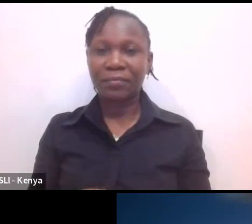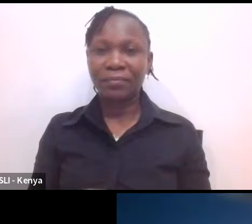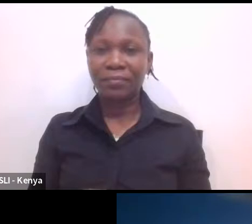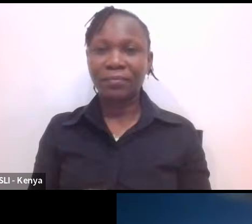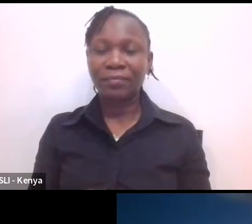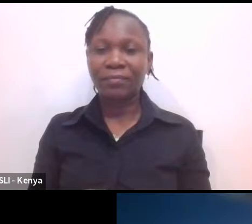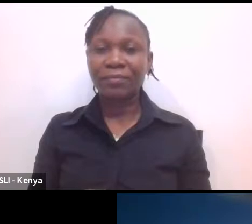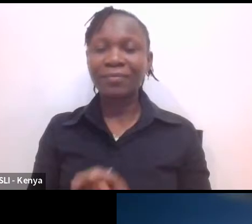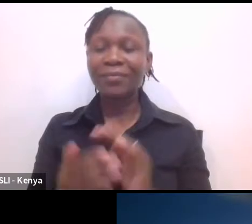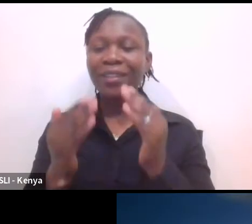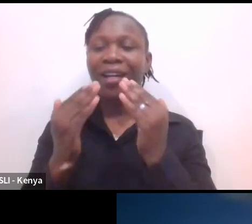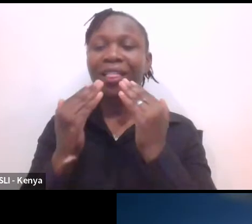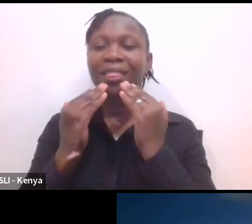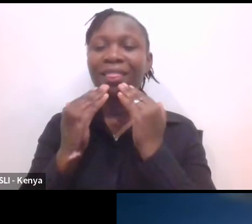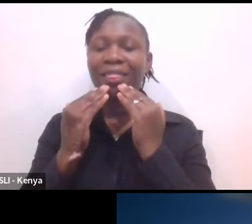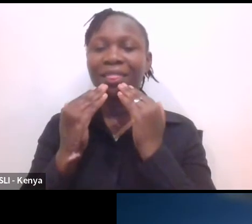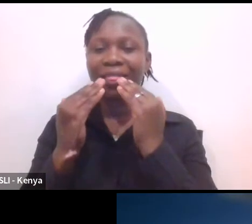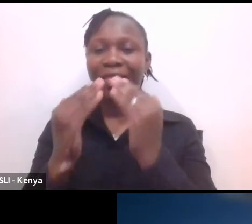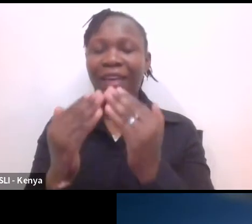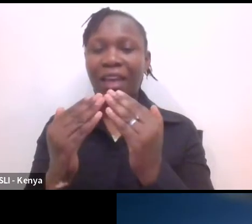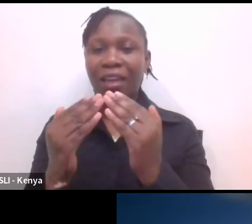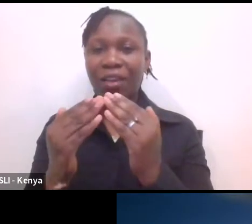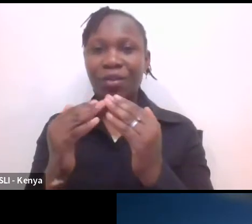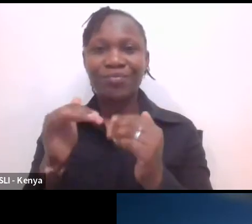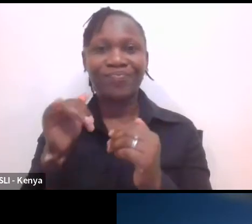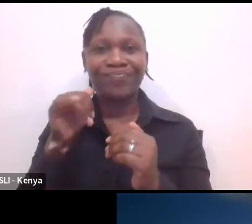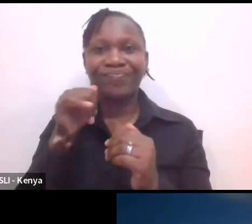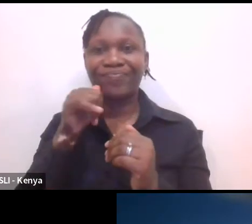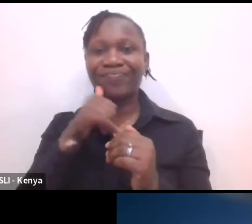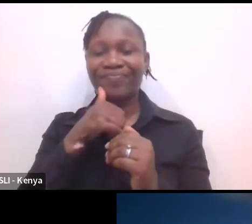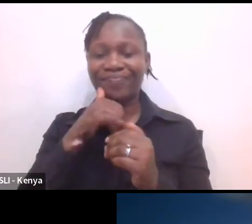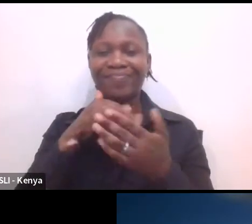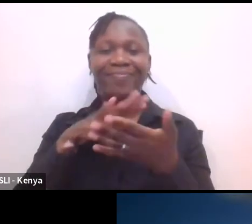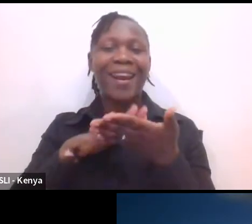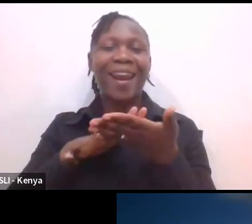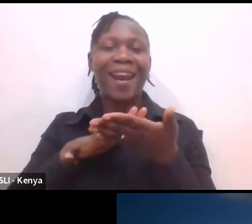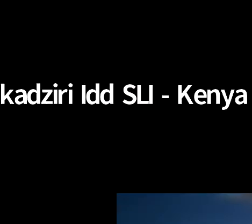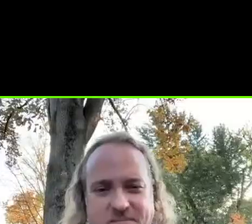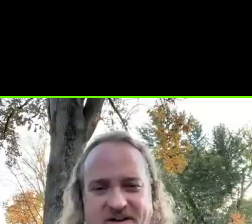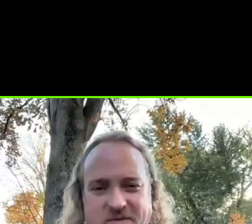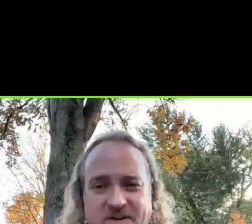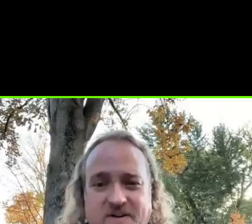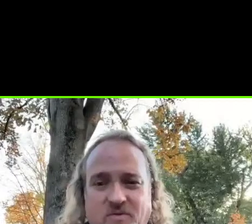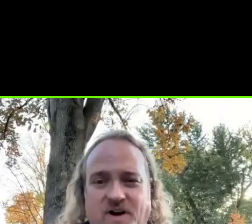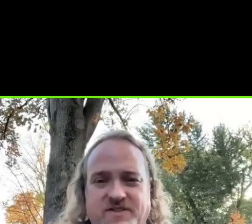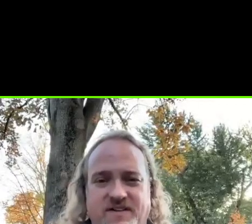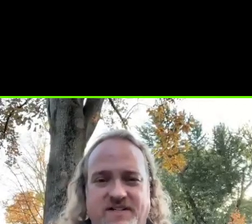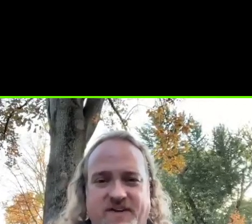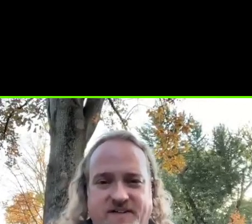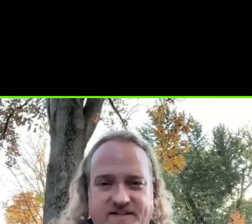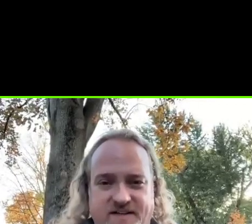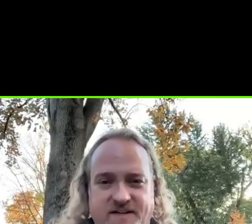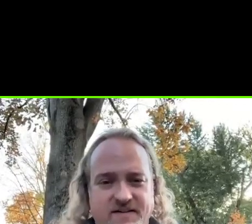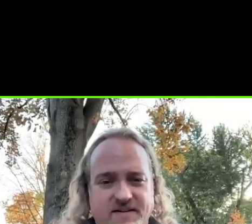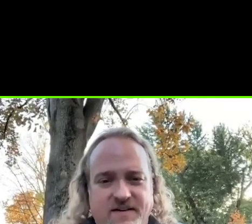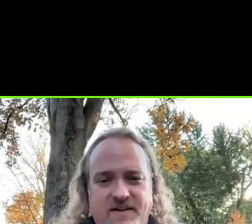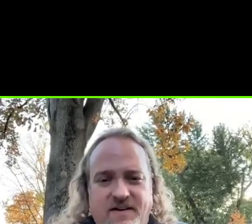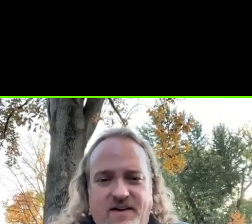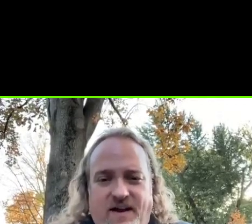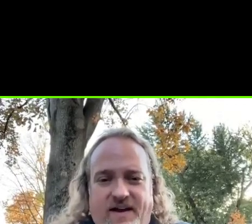Thank you very much. That was phenomenal. And that's exciting news. Thank you for sharing that update about how many you're watching. That's